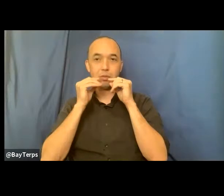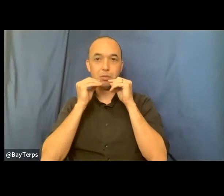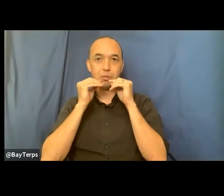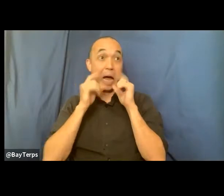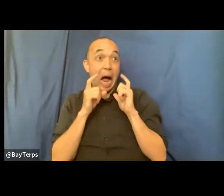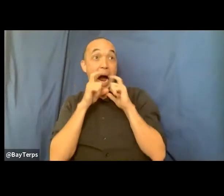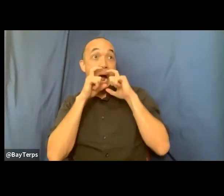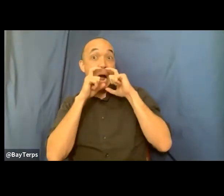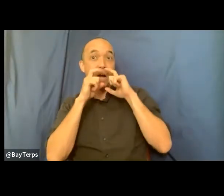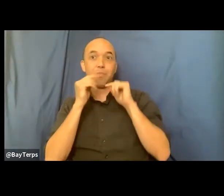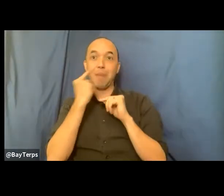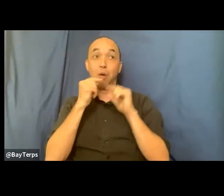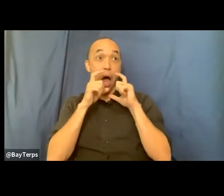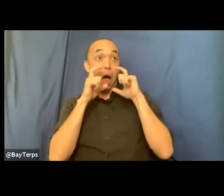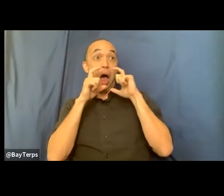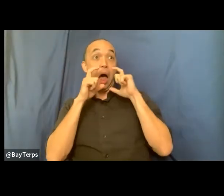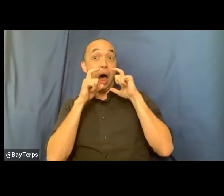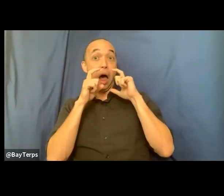here.